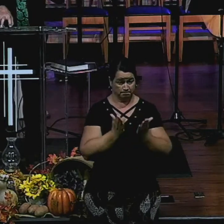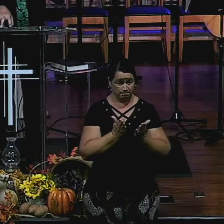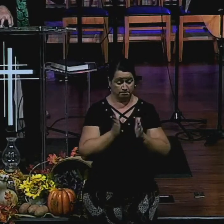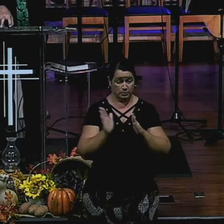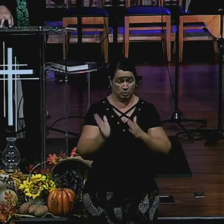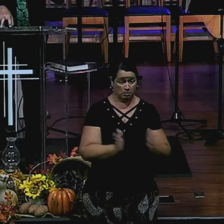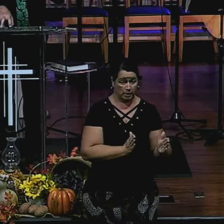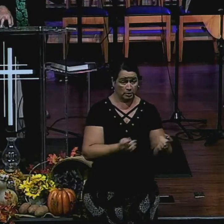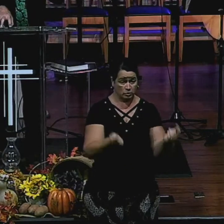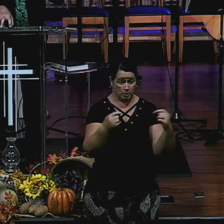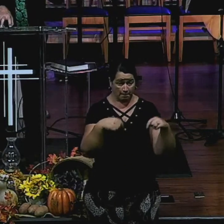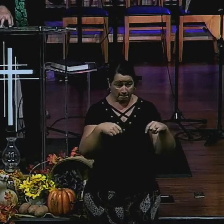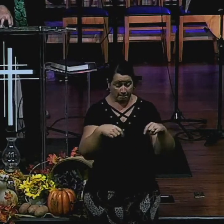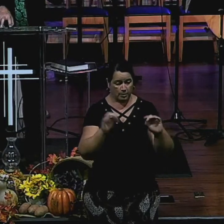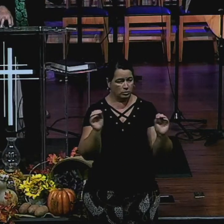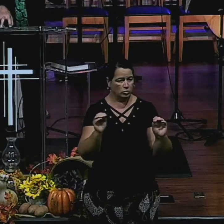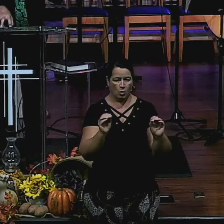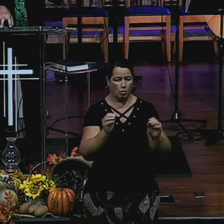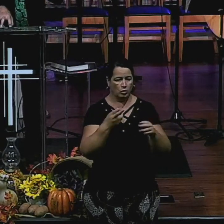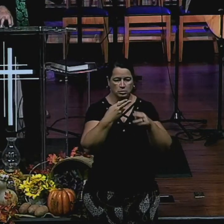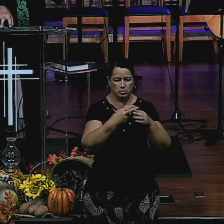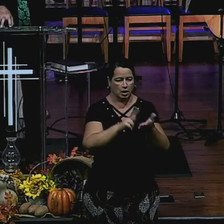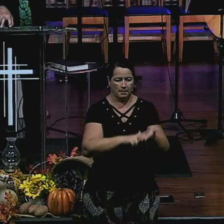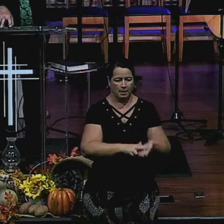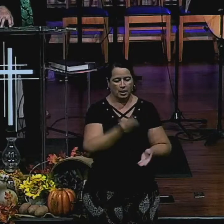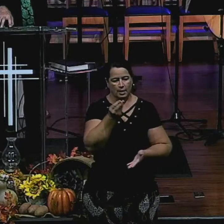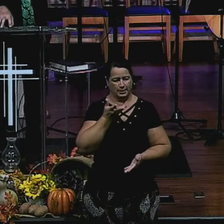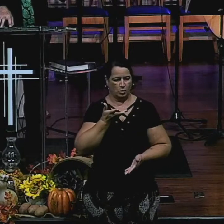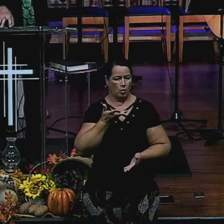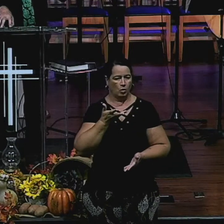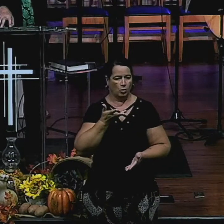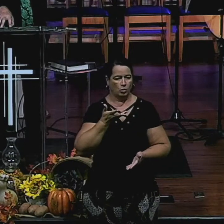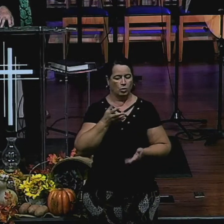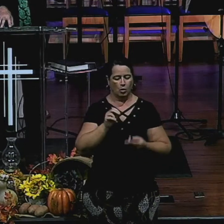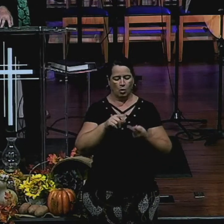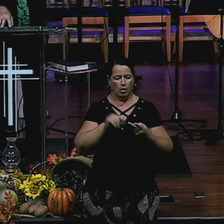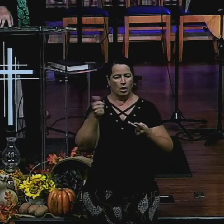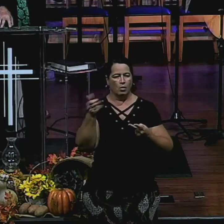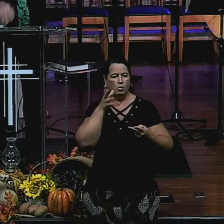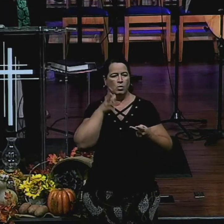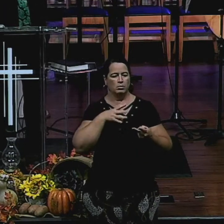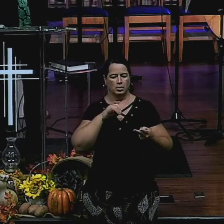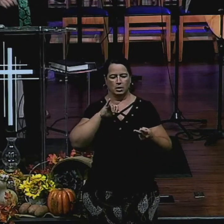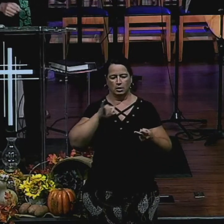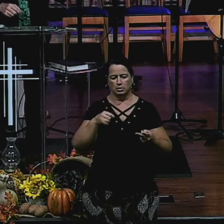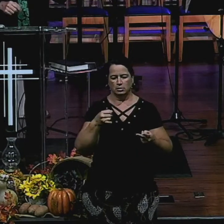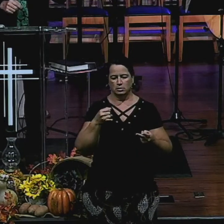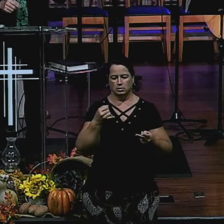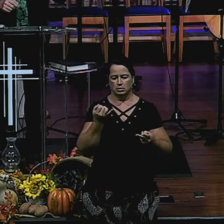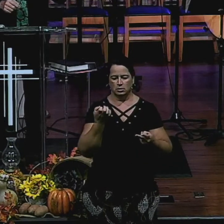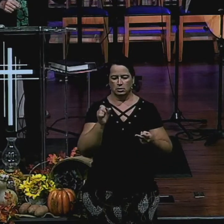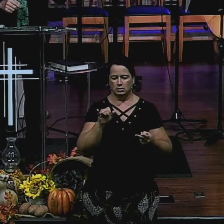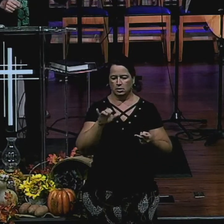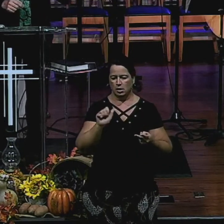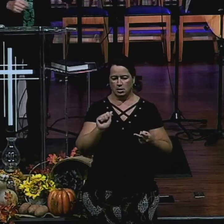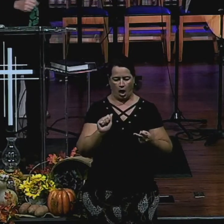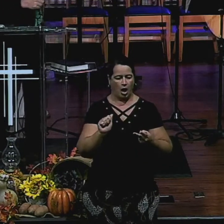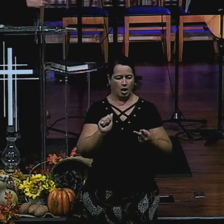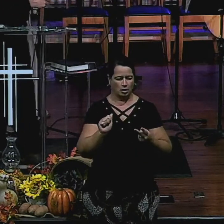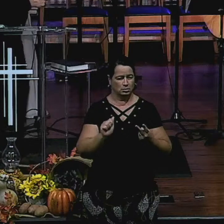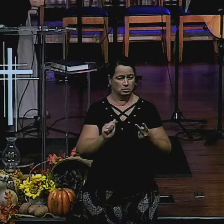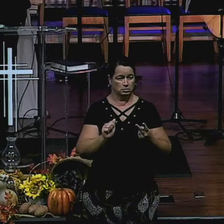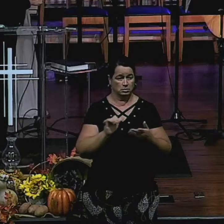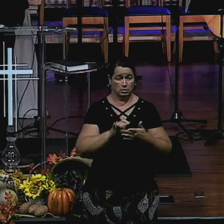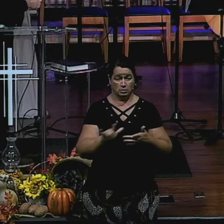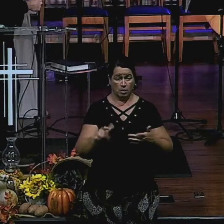that, I'm not putting a sign-up sheet out. Just see me and let me know, or see Miss Jessica, let her know, and we'll get your name on there. I think that's all I